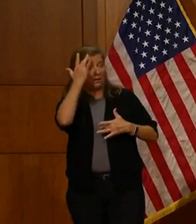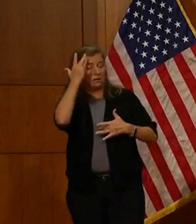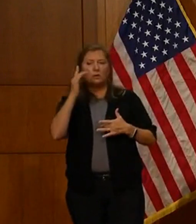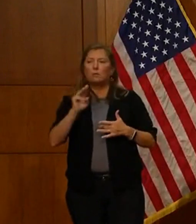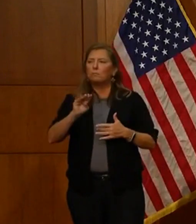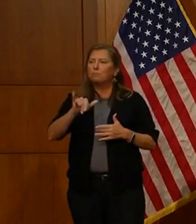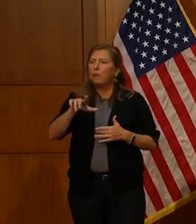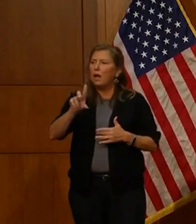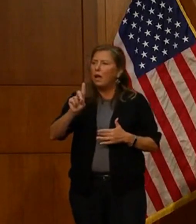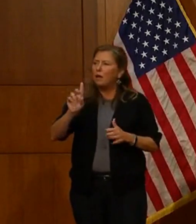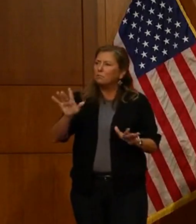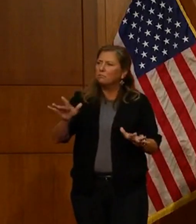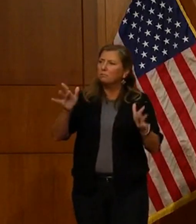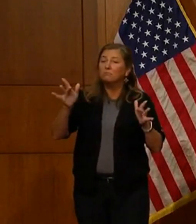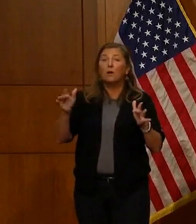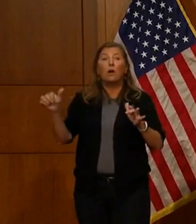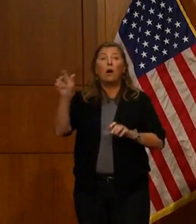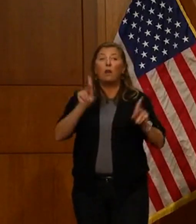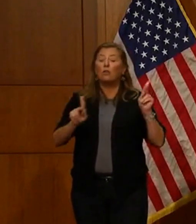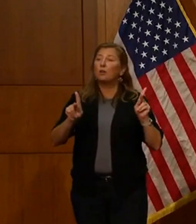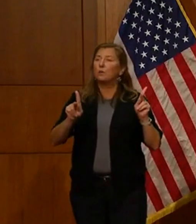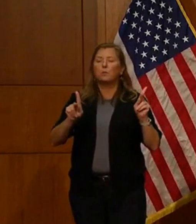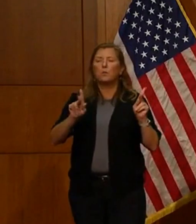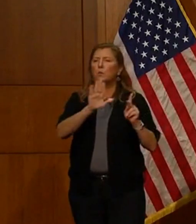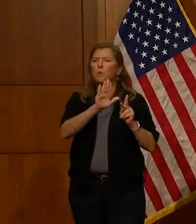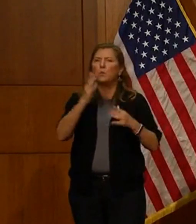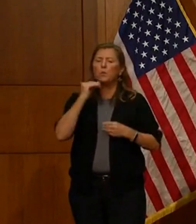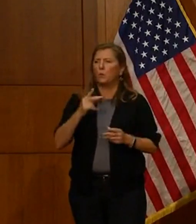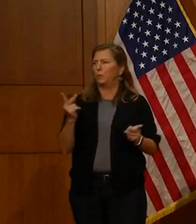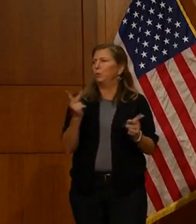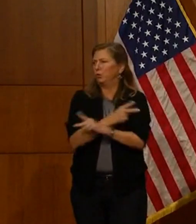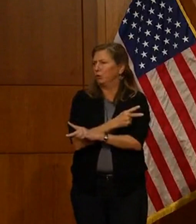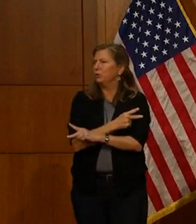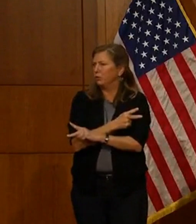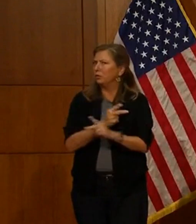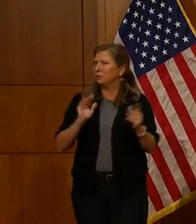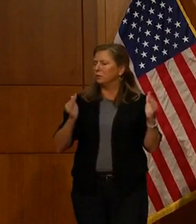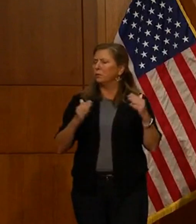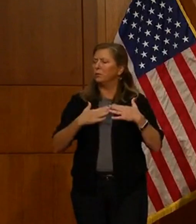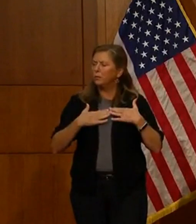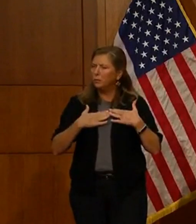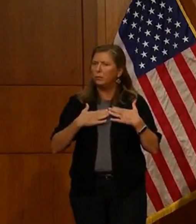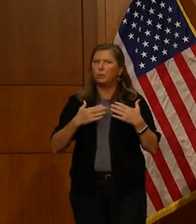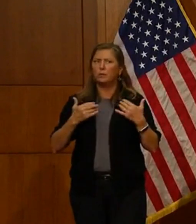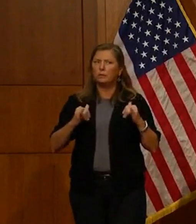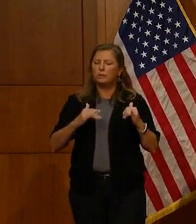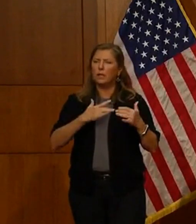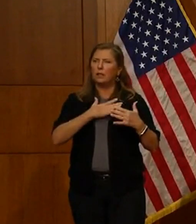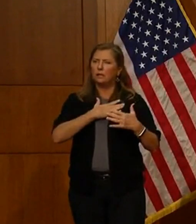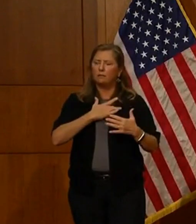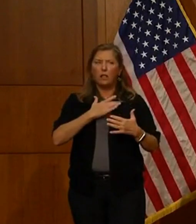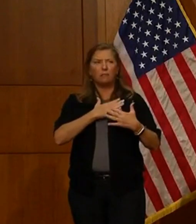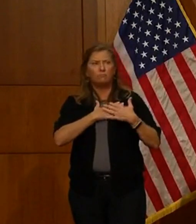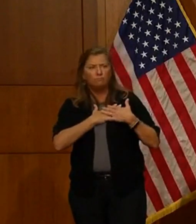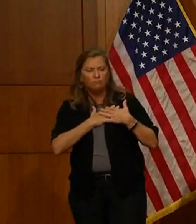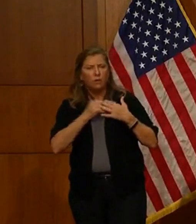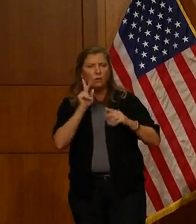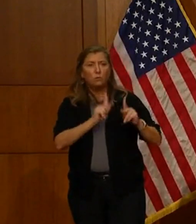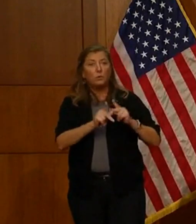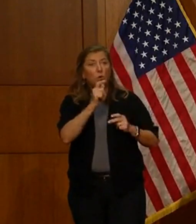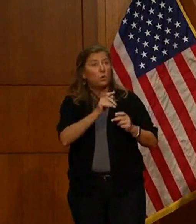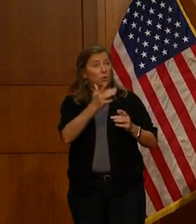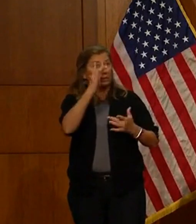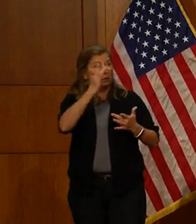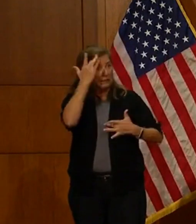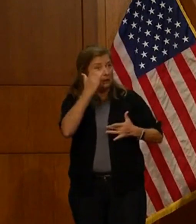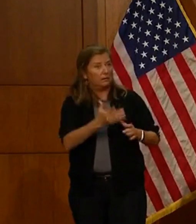mild. Many other people have not been so lucky, and our hearts continue to be with those who have lost their loved